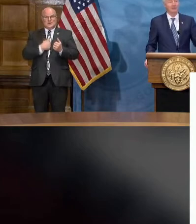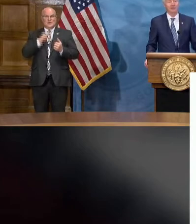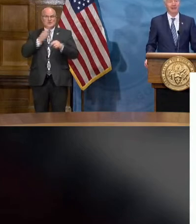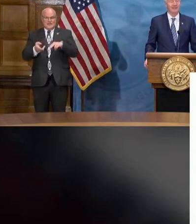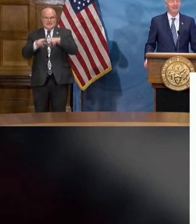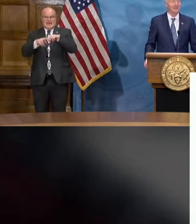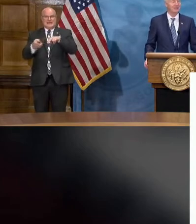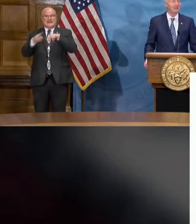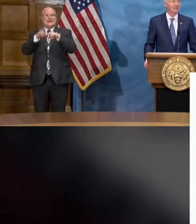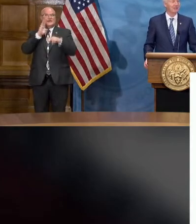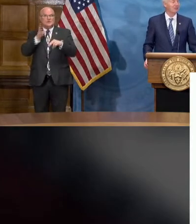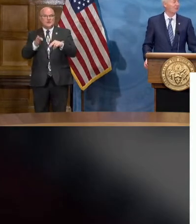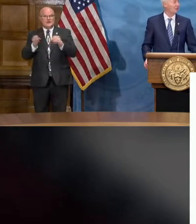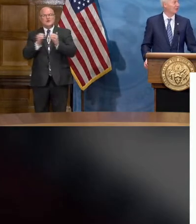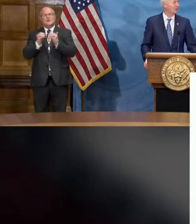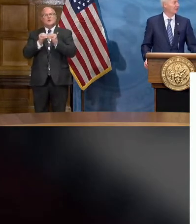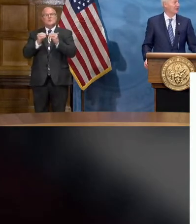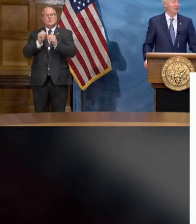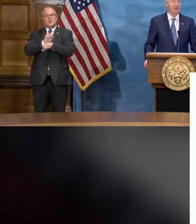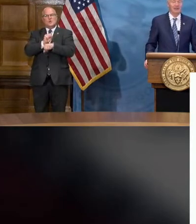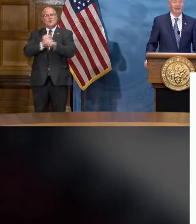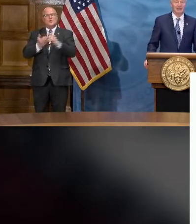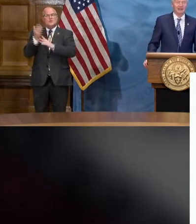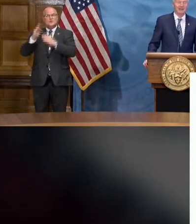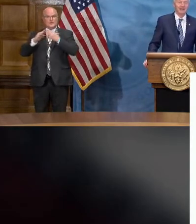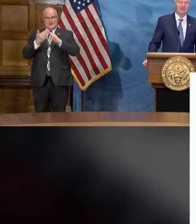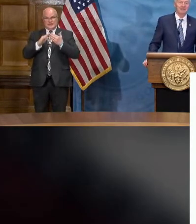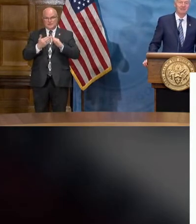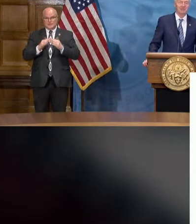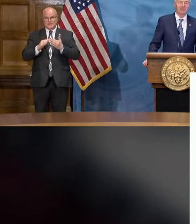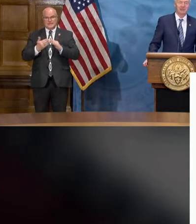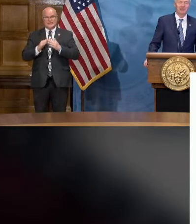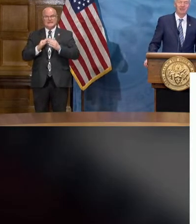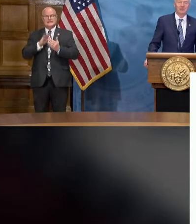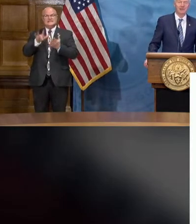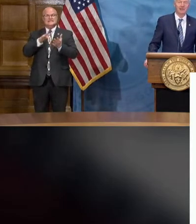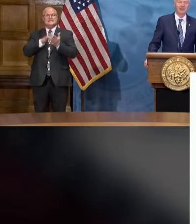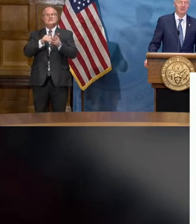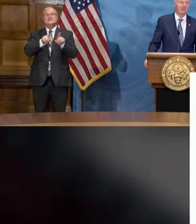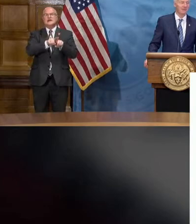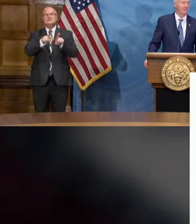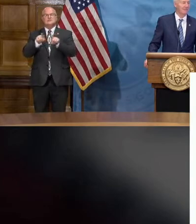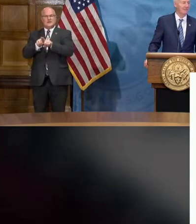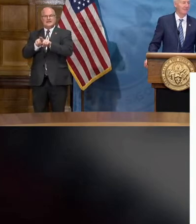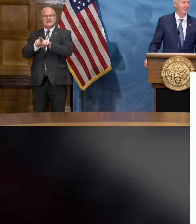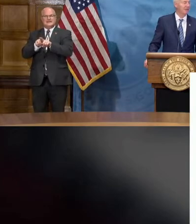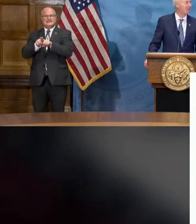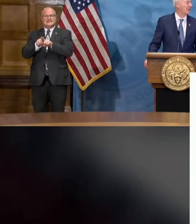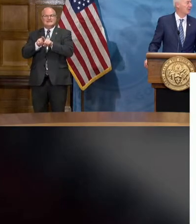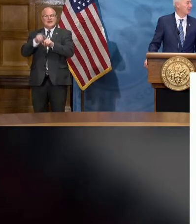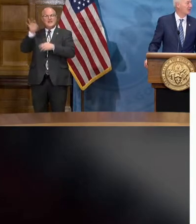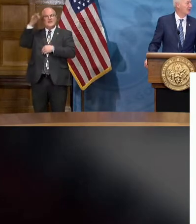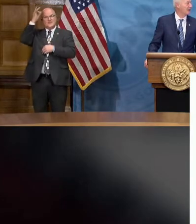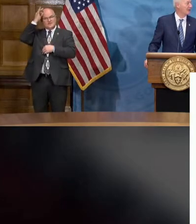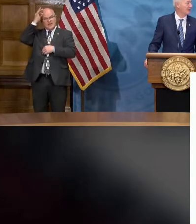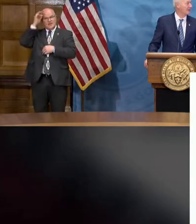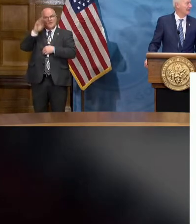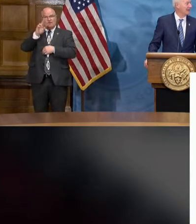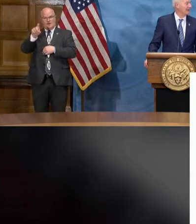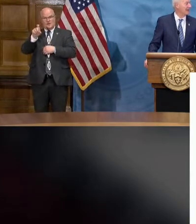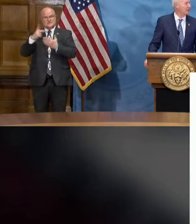adding to that some additional work through the community centers as well as through the federal pharmacy